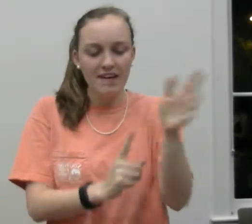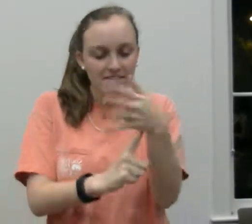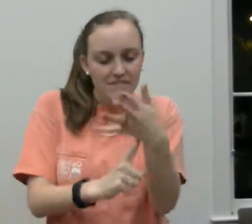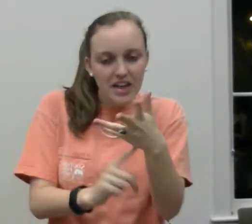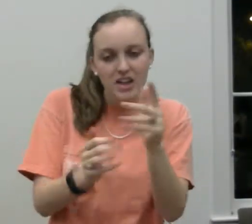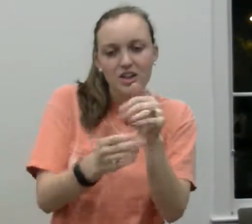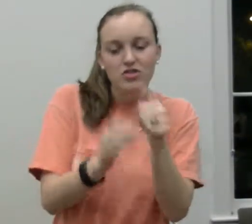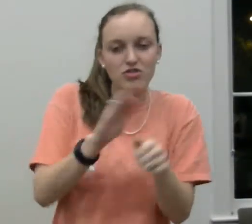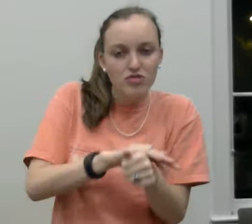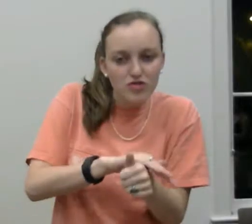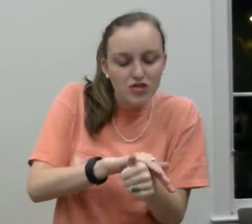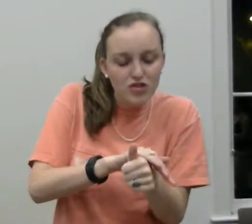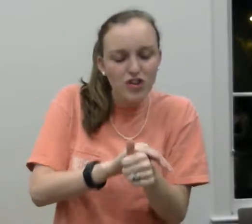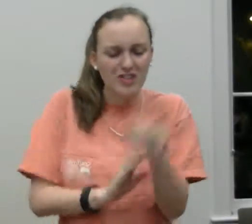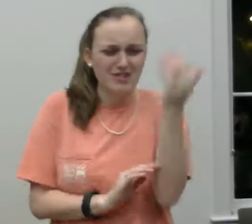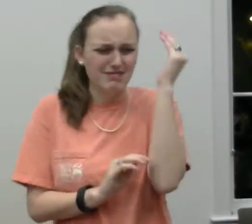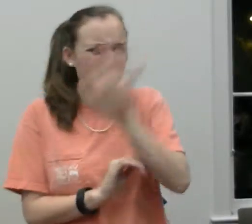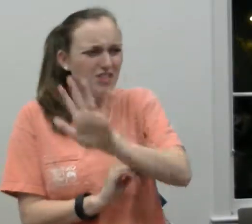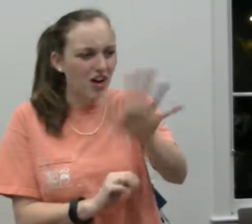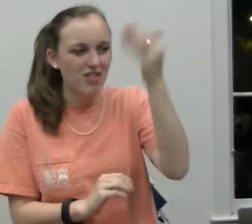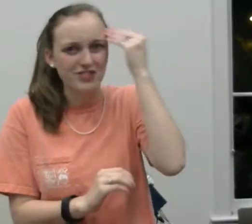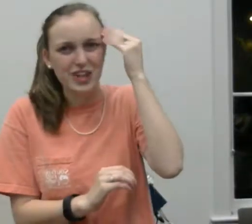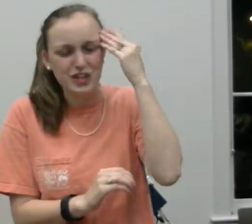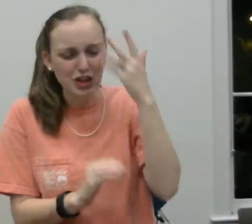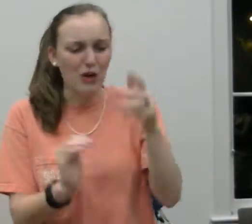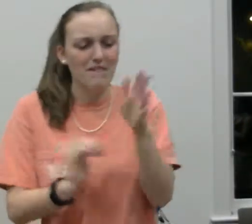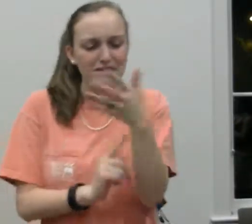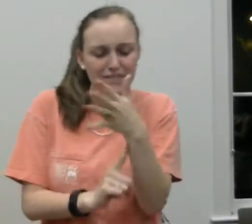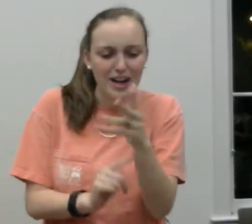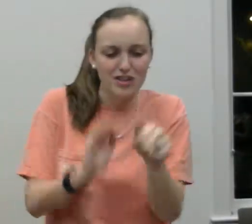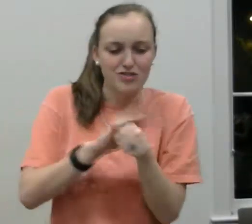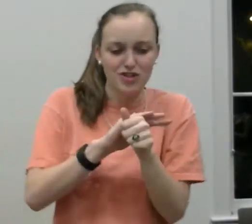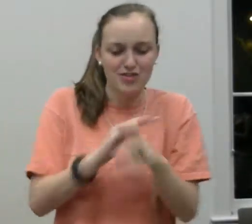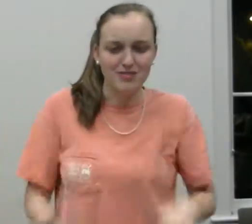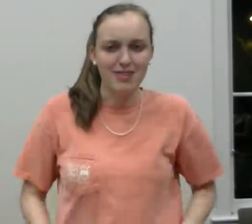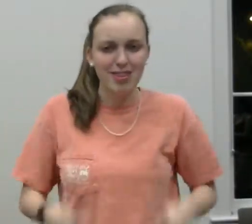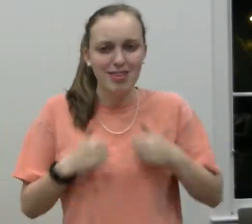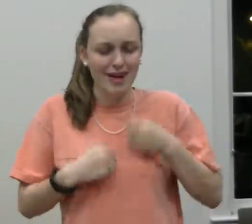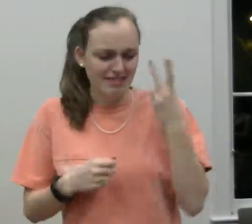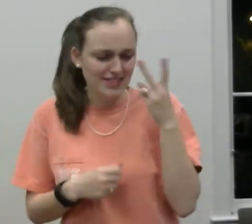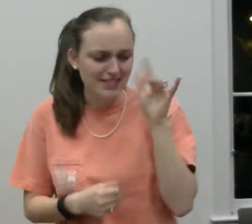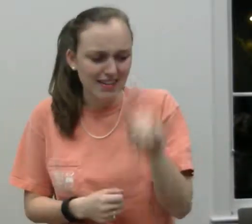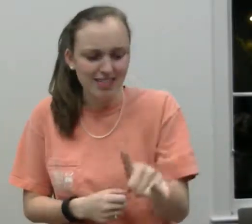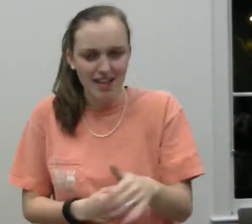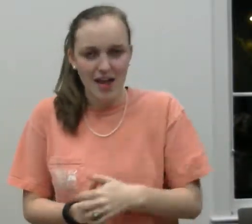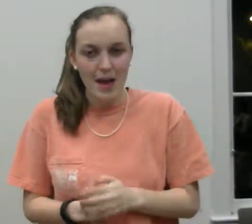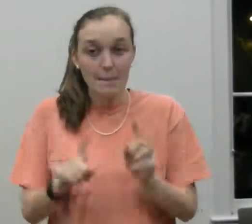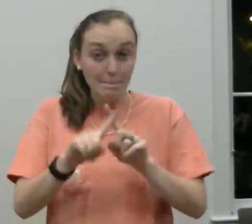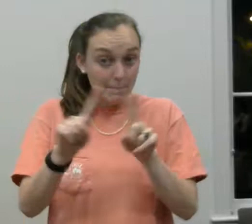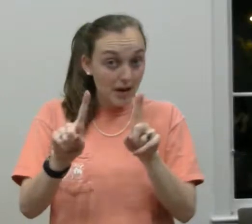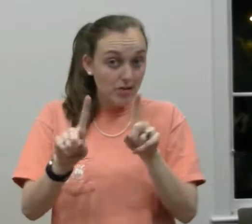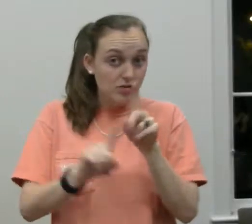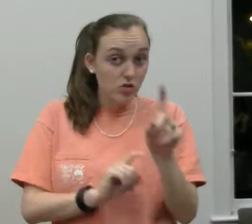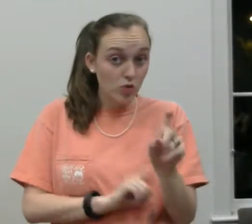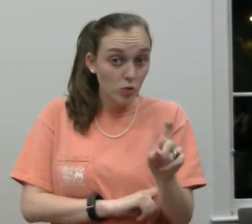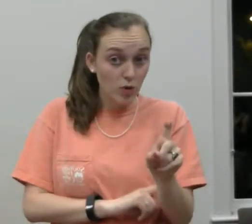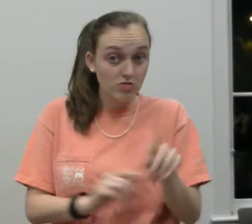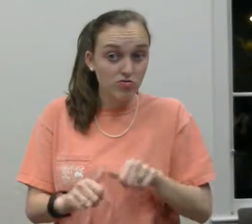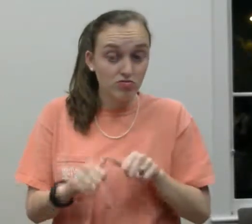fish and sea turtles are alive, they're animals, you can see that. But the question is still going to remain is this great